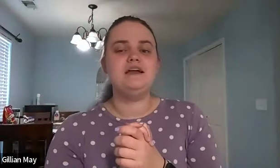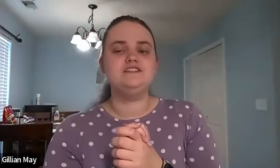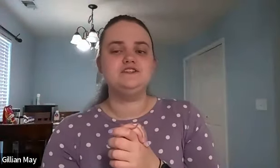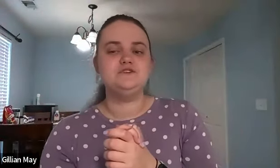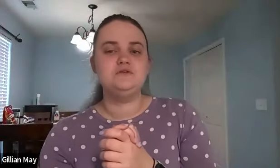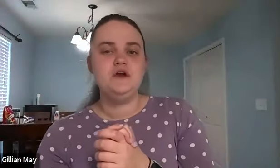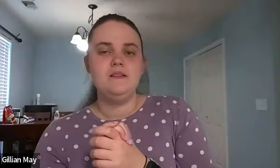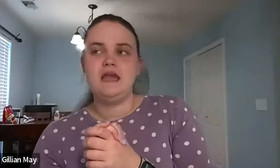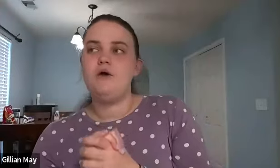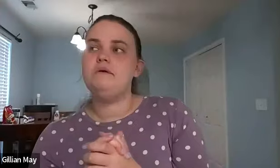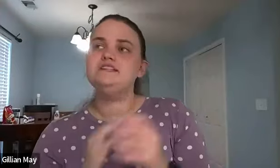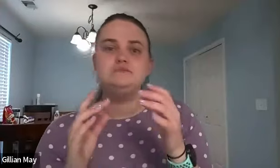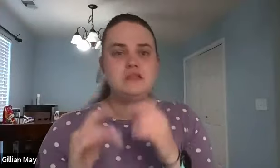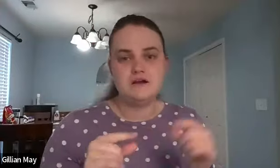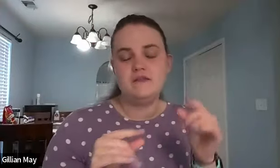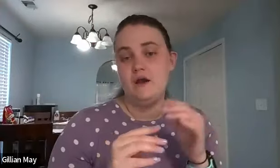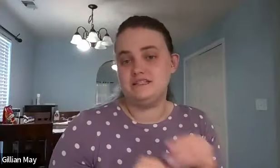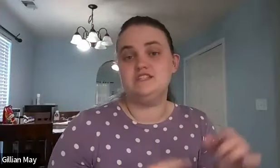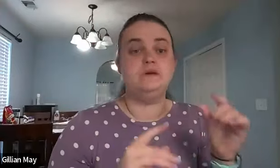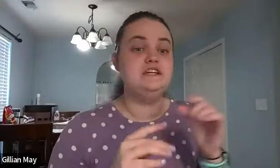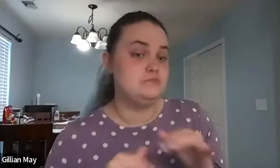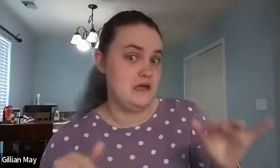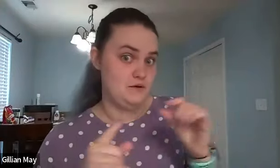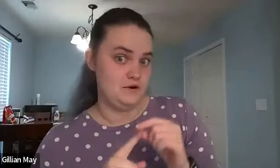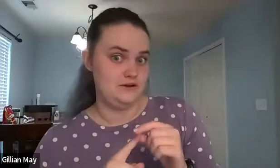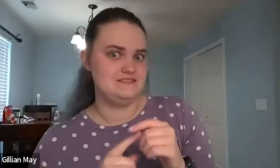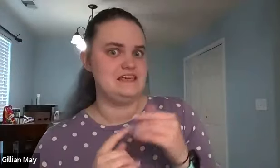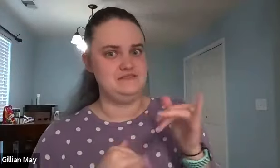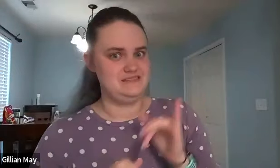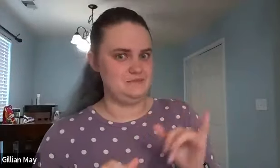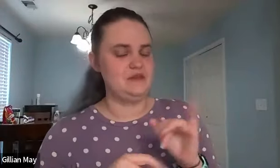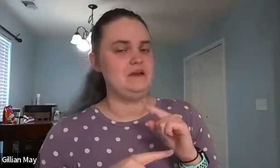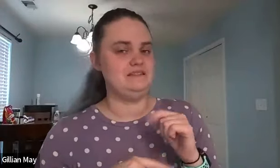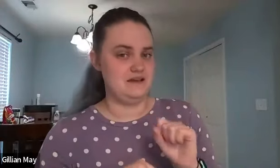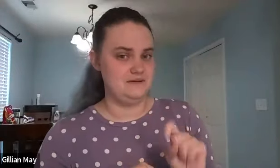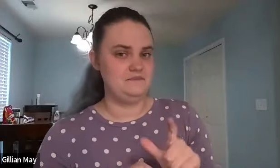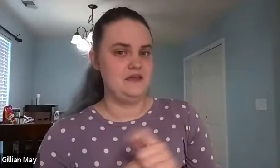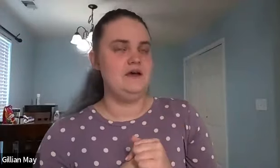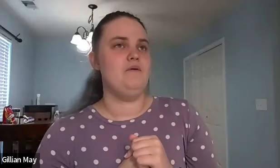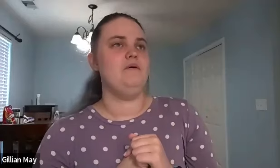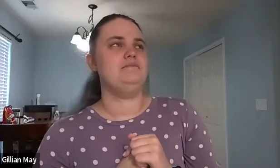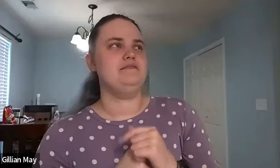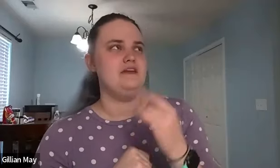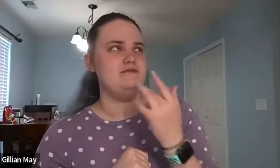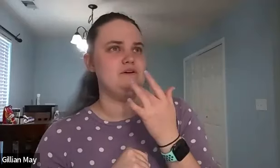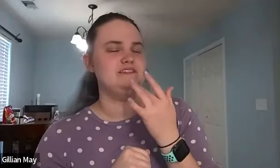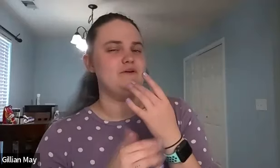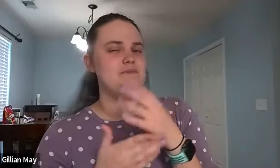like to, like how we do play on, like how as kids, we do play on words. They do the same thing, but in sign. One of my favorite ones is from my